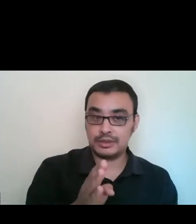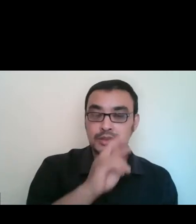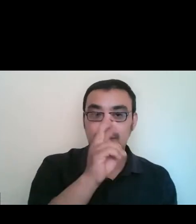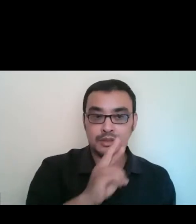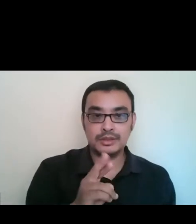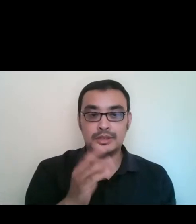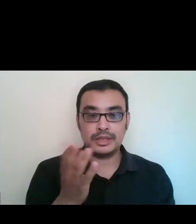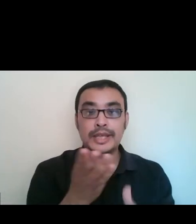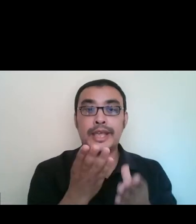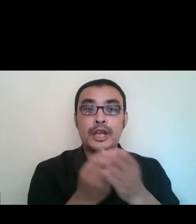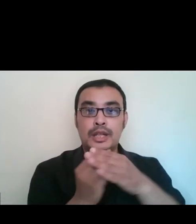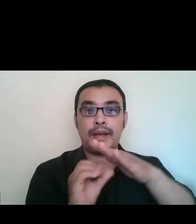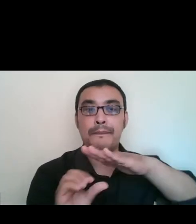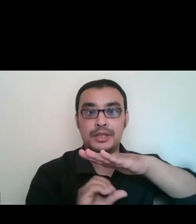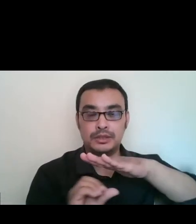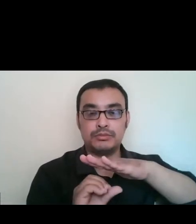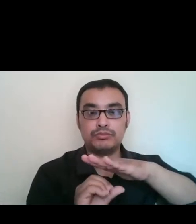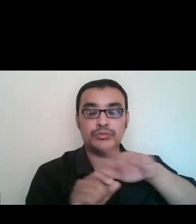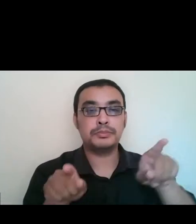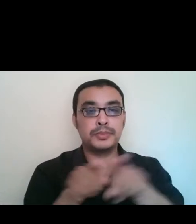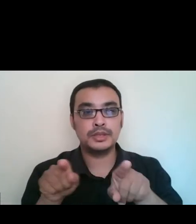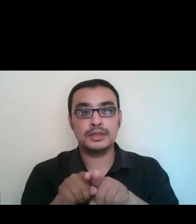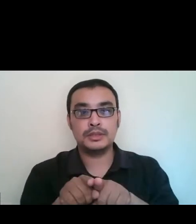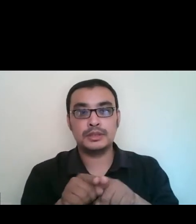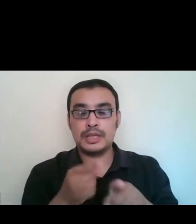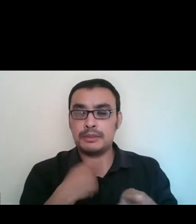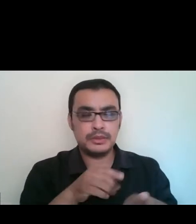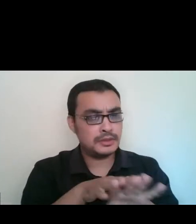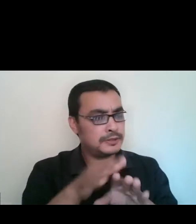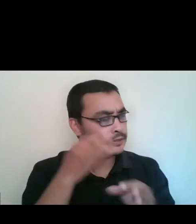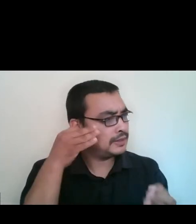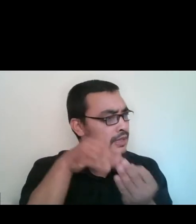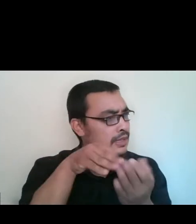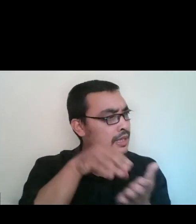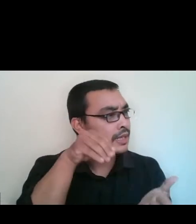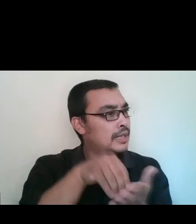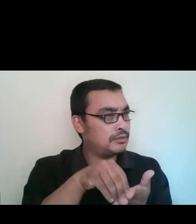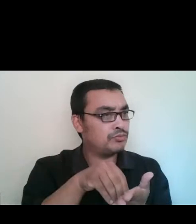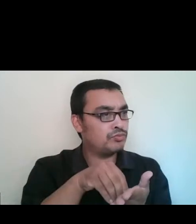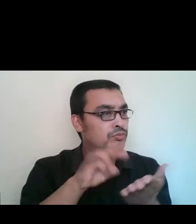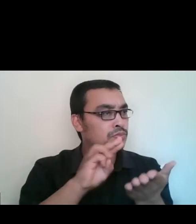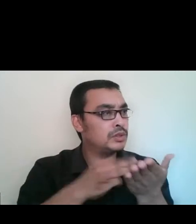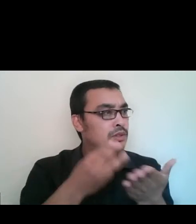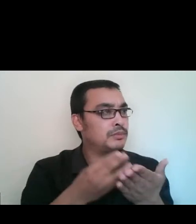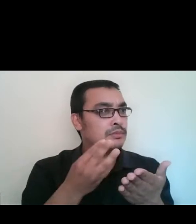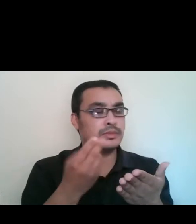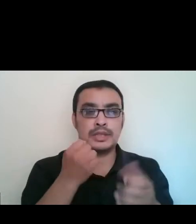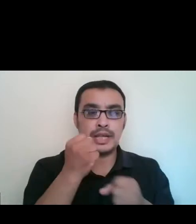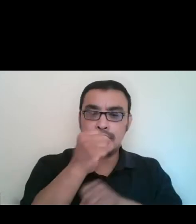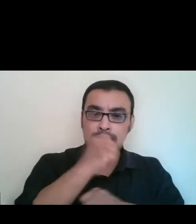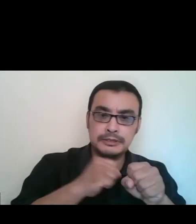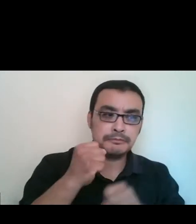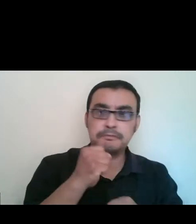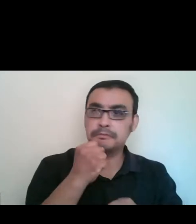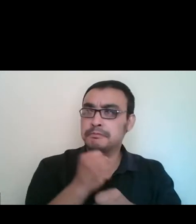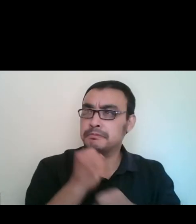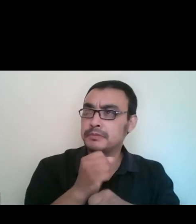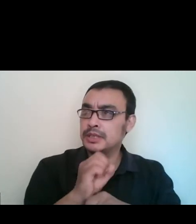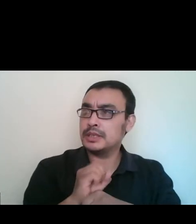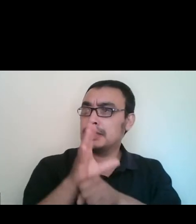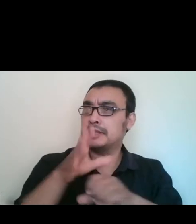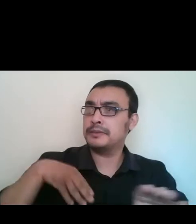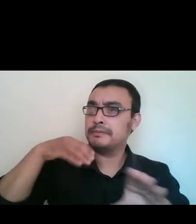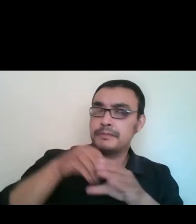Ekta Parishad, we focus much on getting active participation of